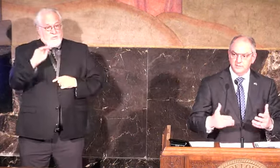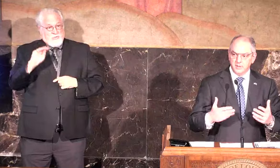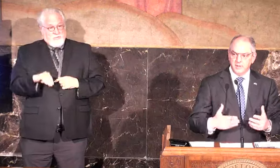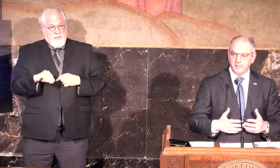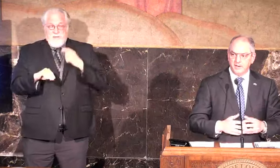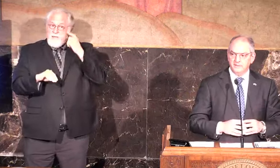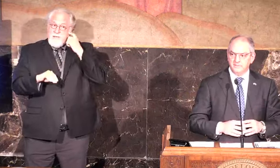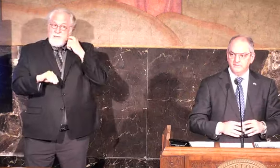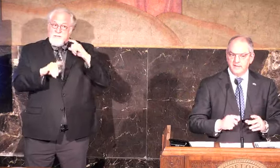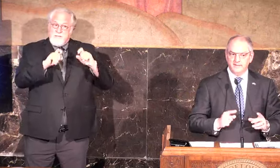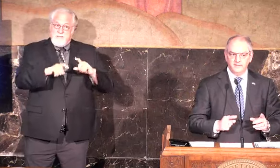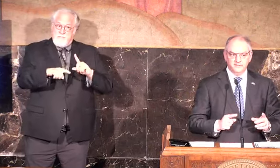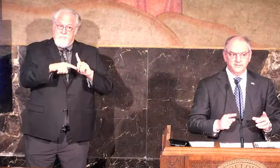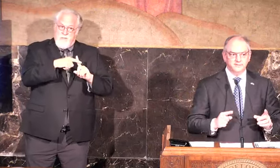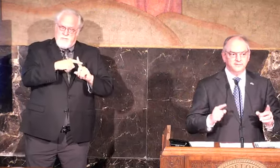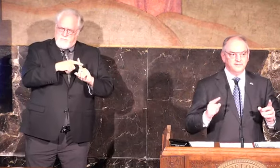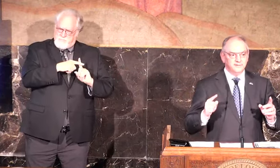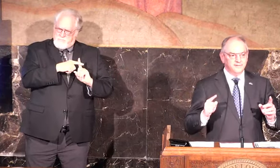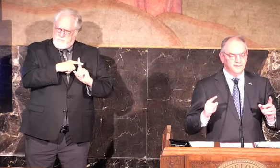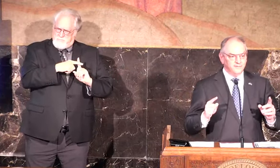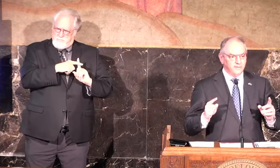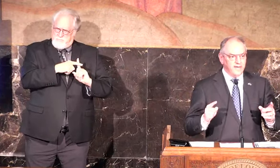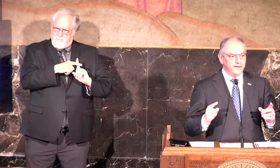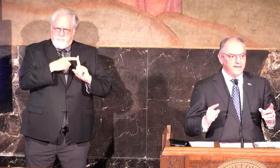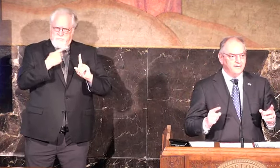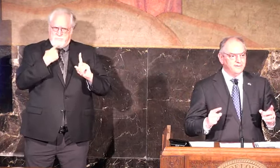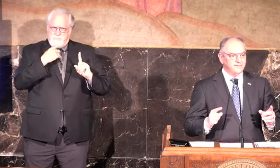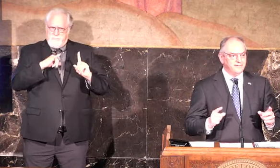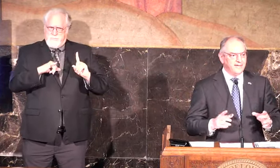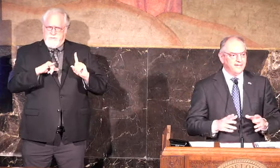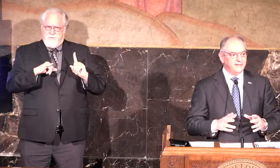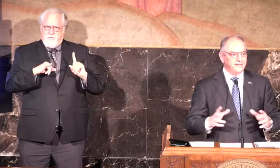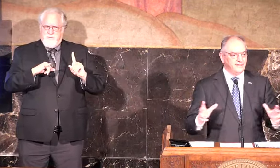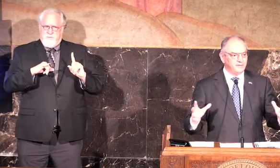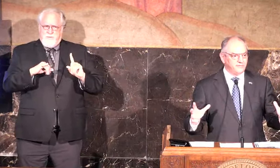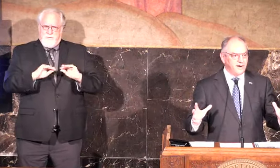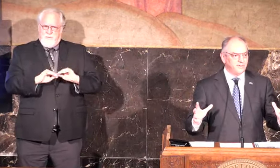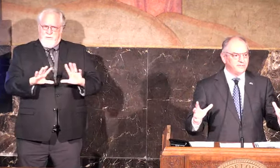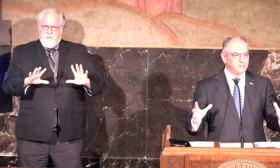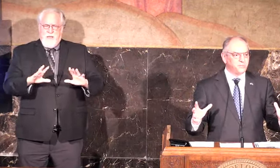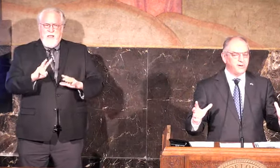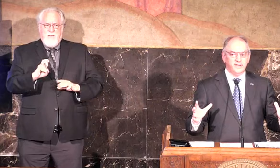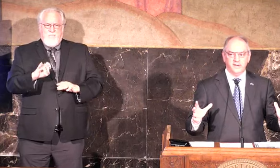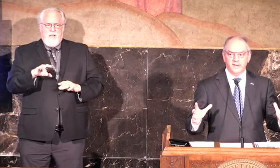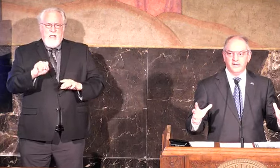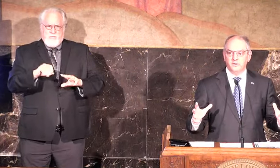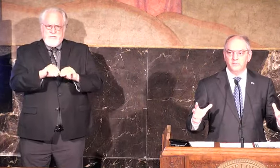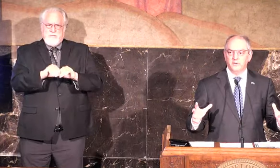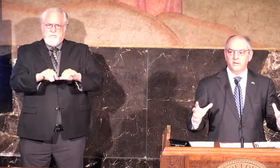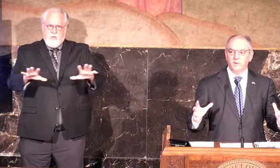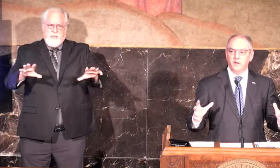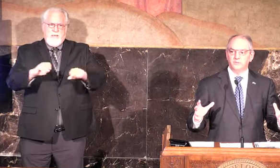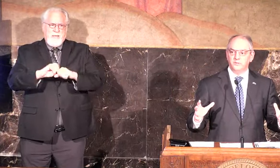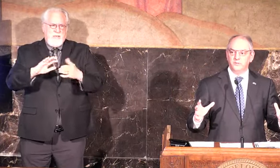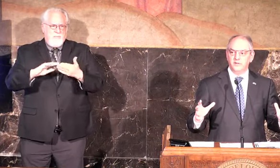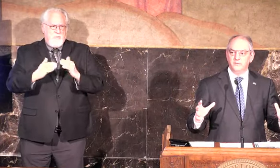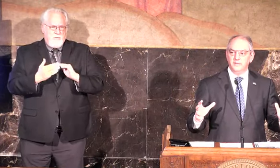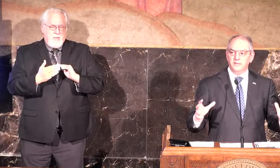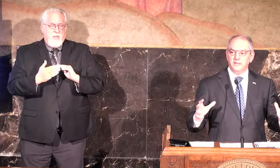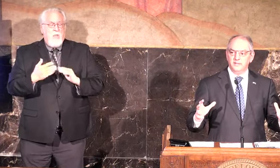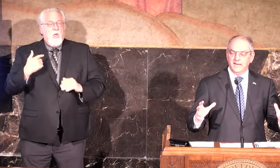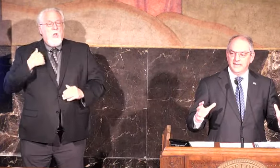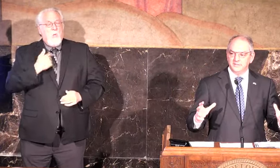those tests coming back positive, that tells us without a doubt that the virus is spreading in our community. We also